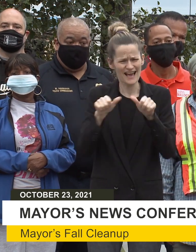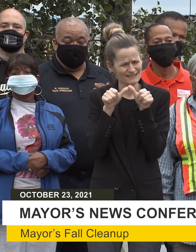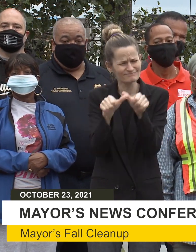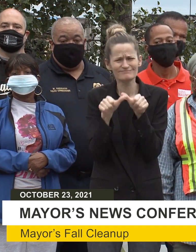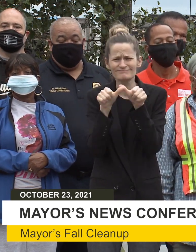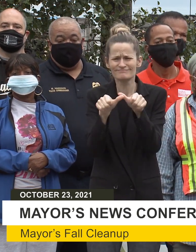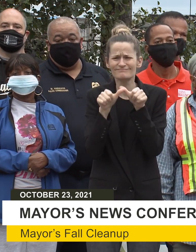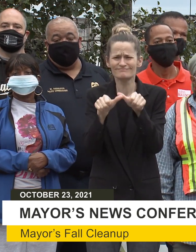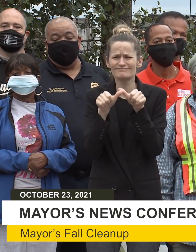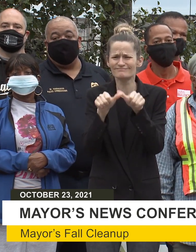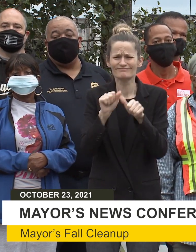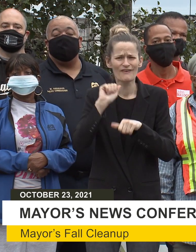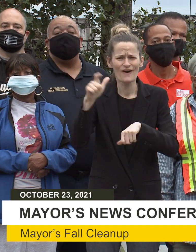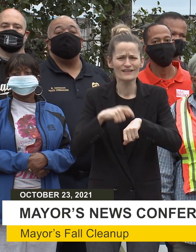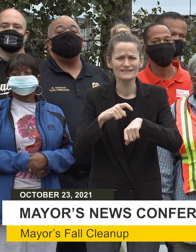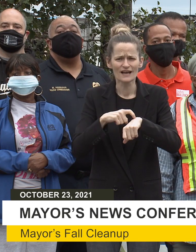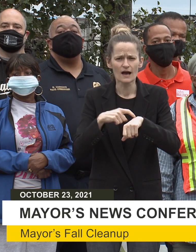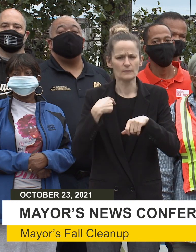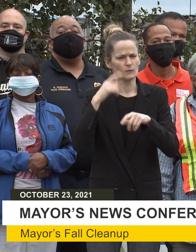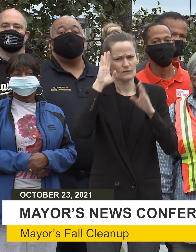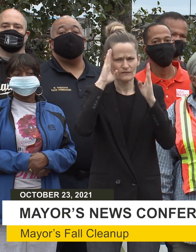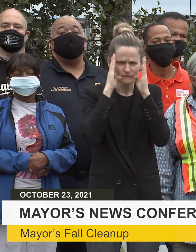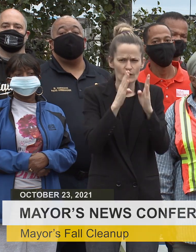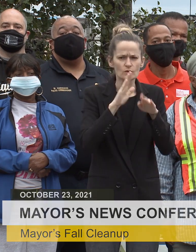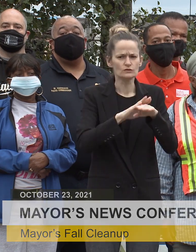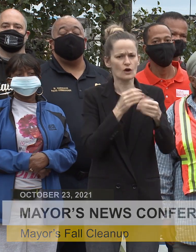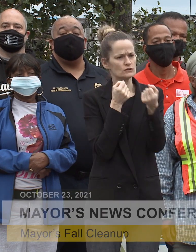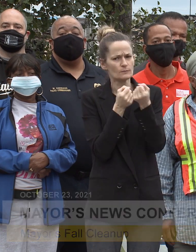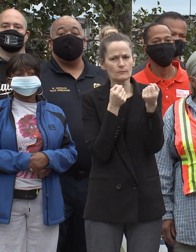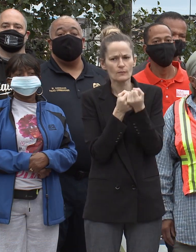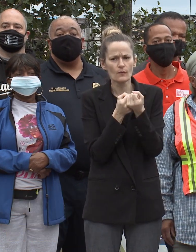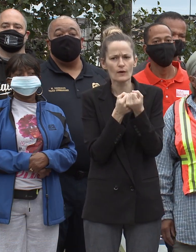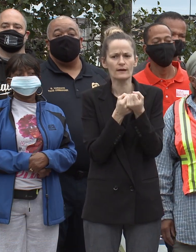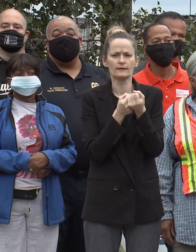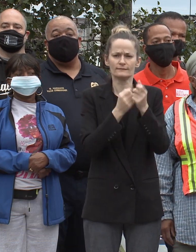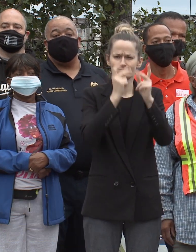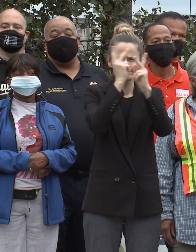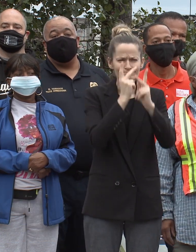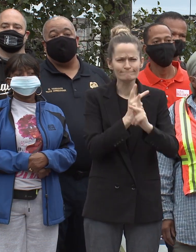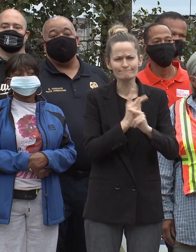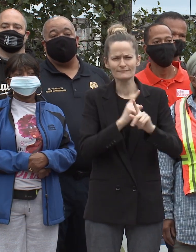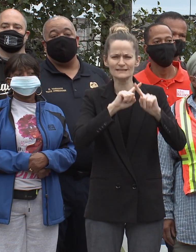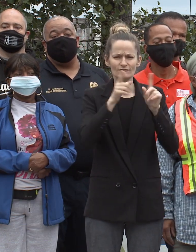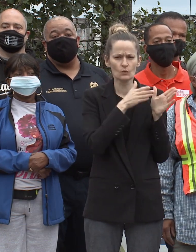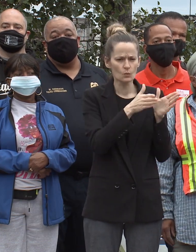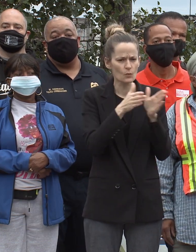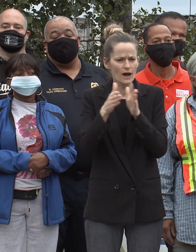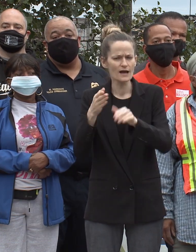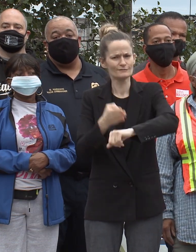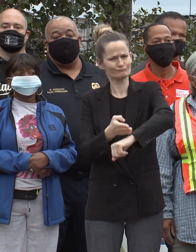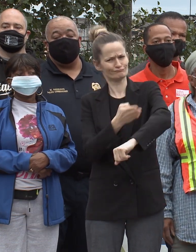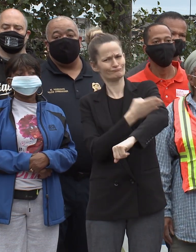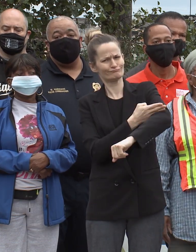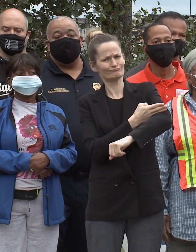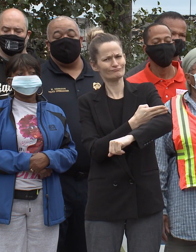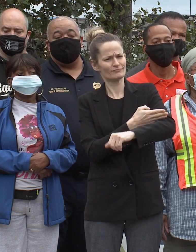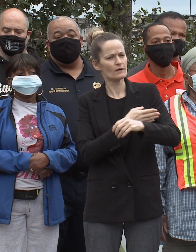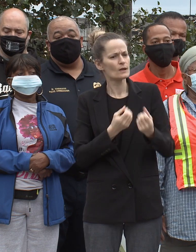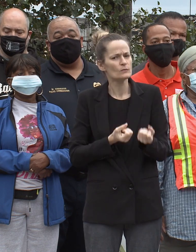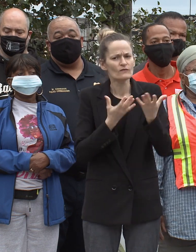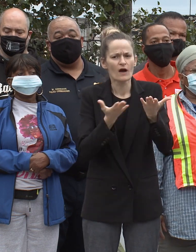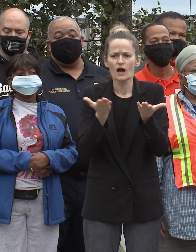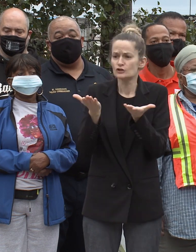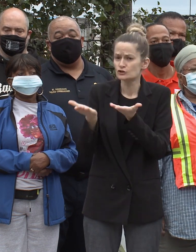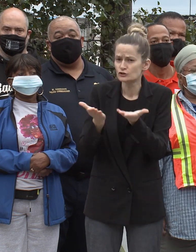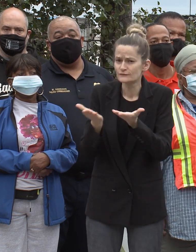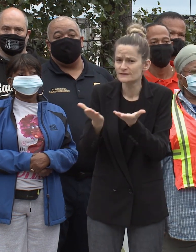consistently, and we're going to continue to support them as they're doing that, figure out ways to better create and provide our services, but